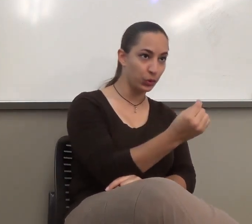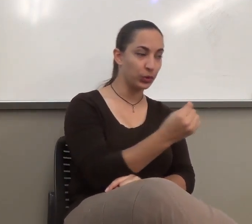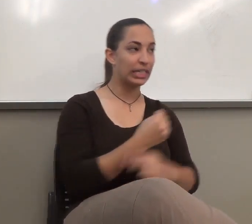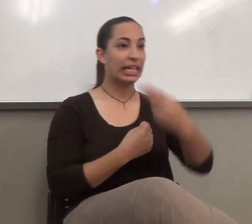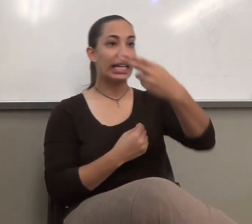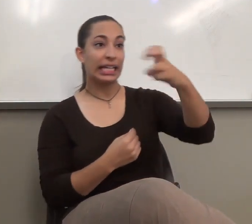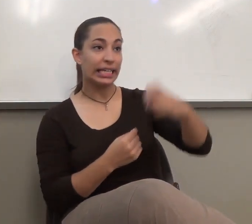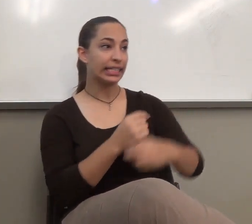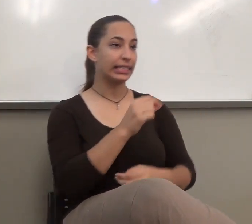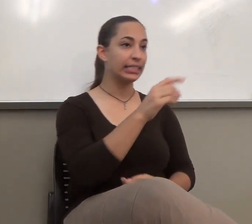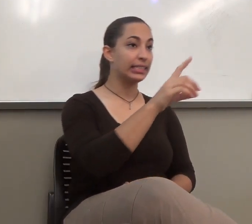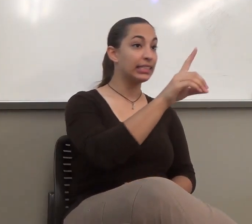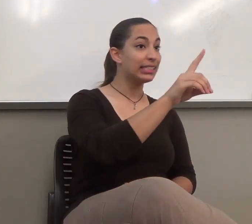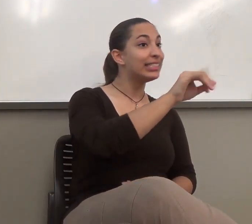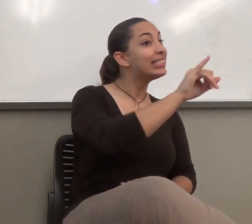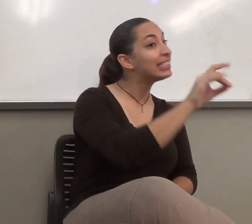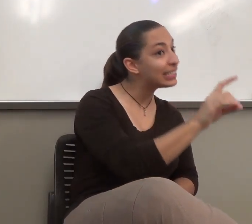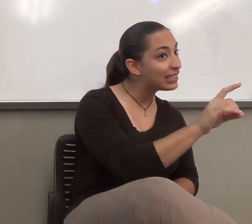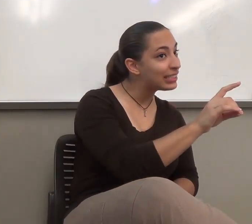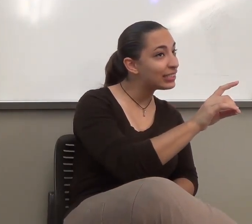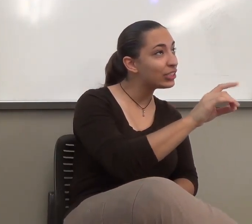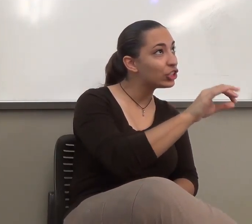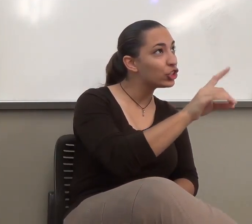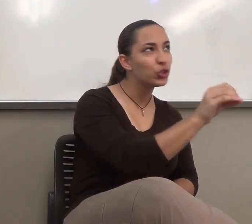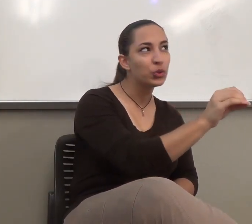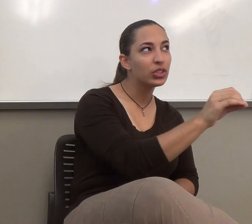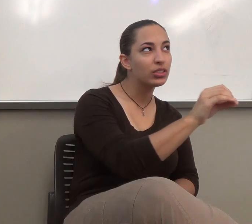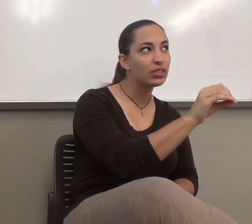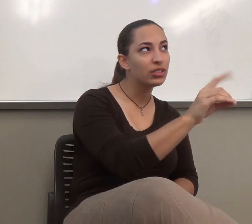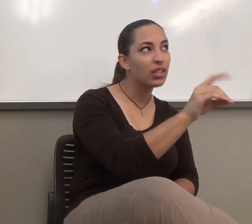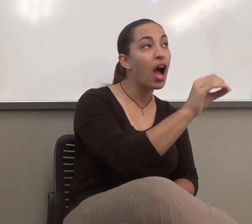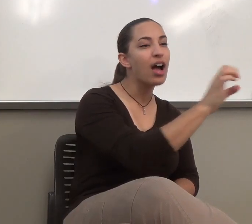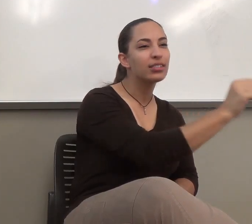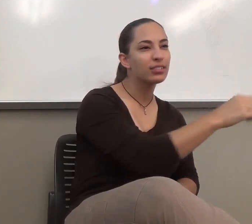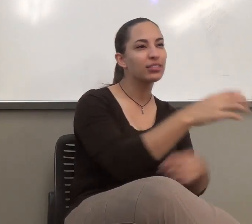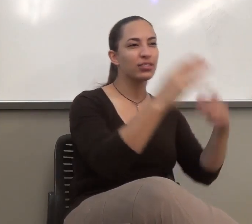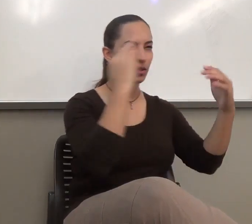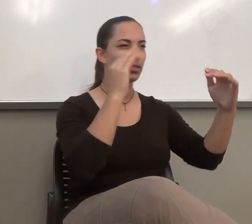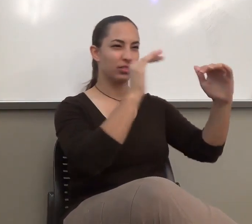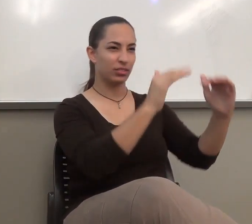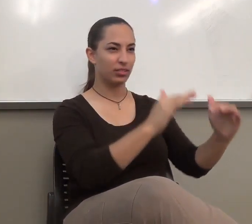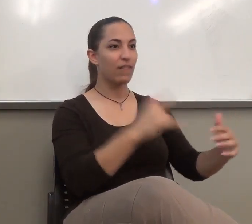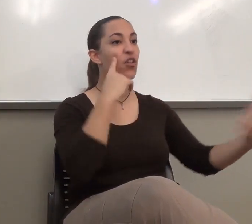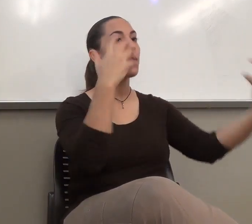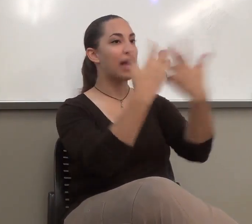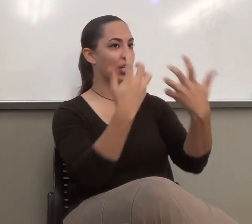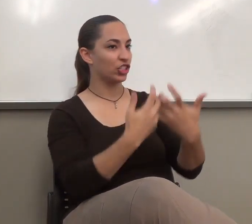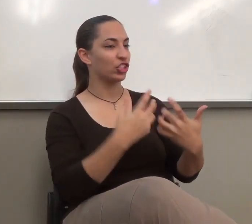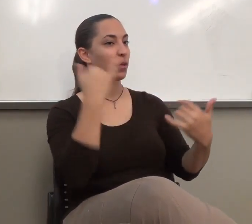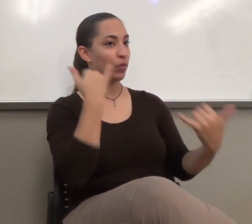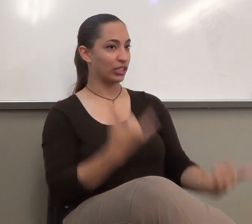and then over here, we do, you all do, and they do.